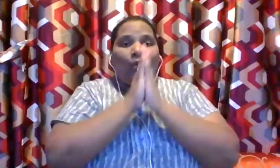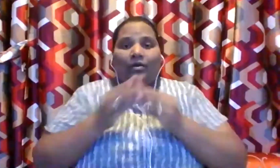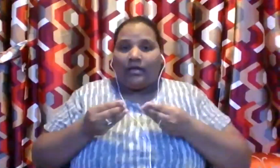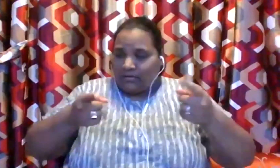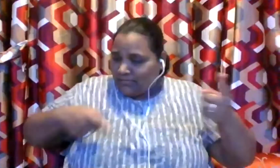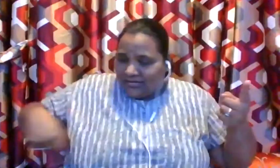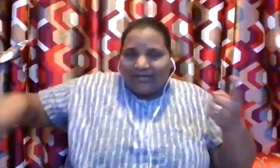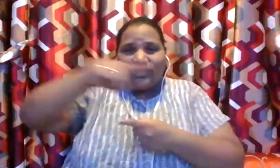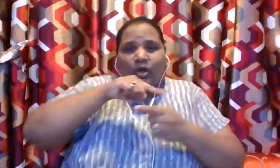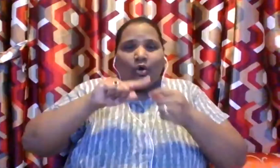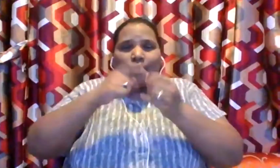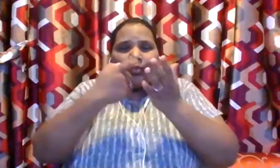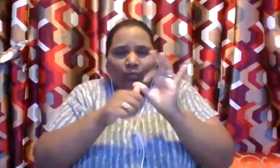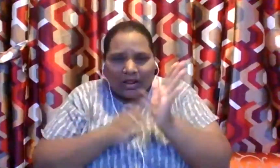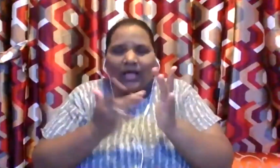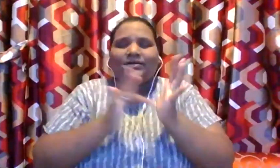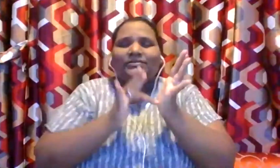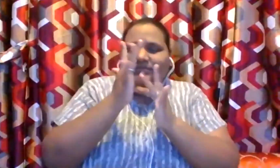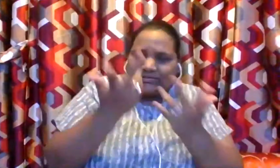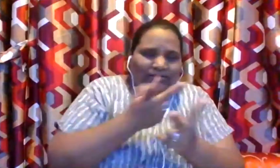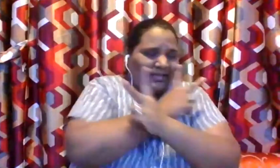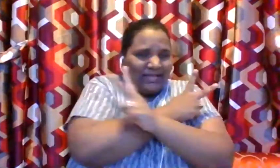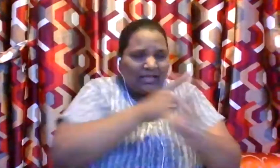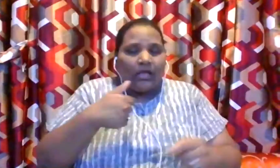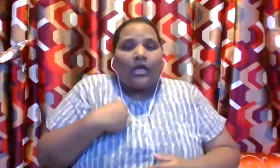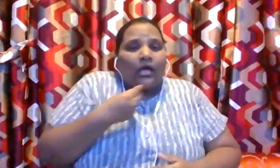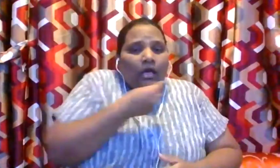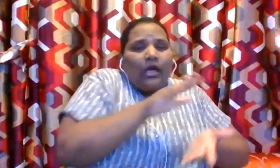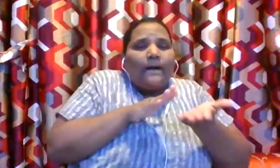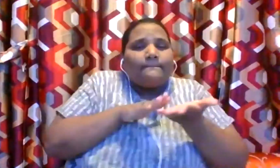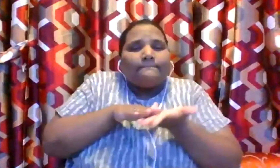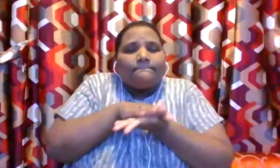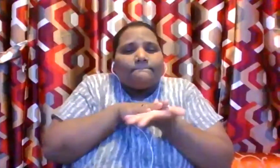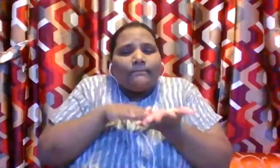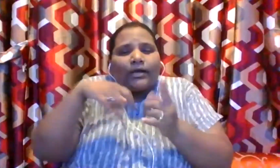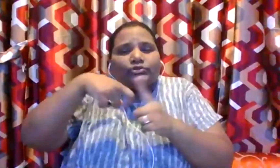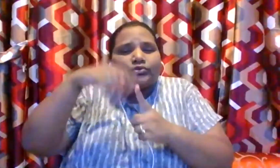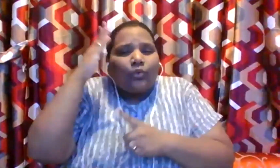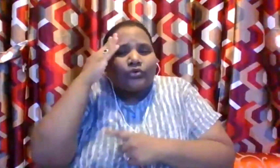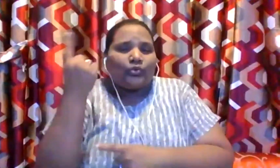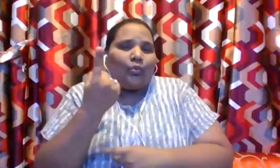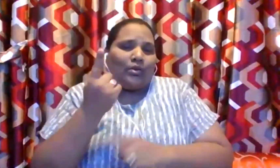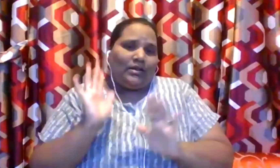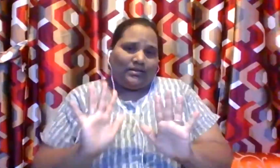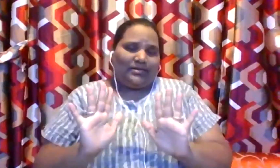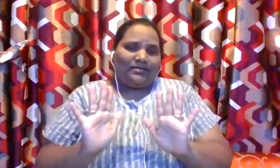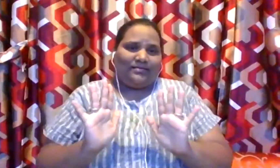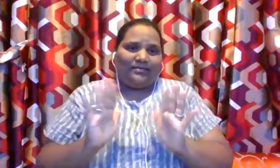of conduct, moral characters. They were told to go and preach. So that was the reason, both these